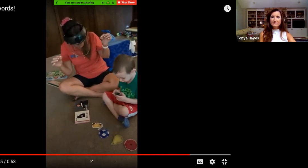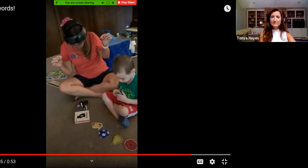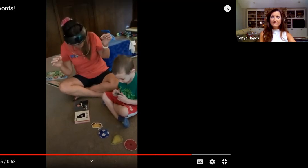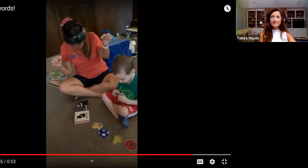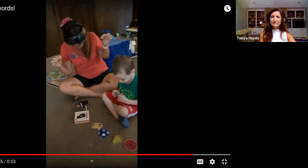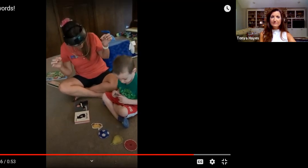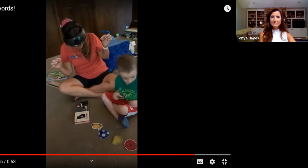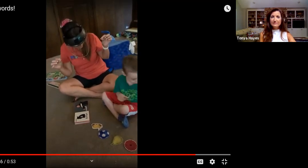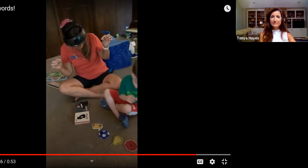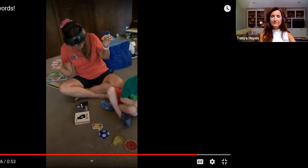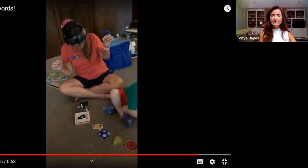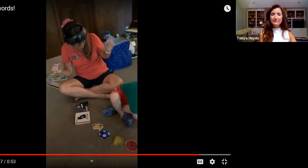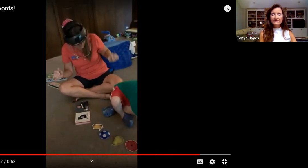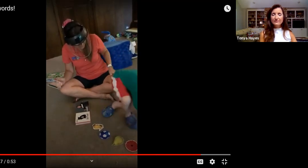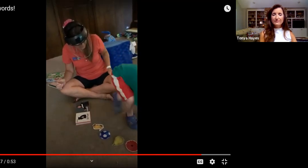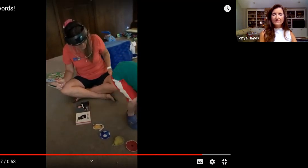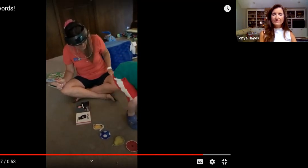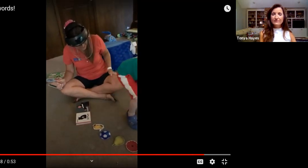Cat?